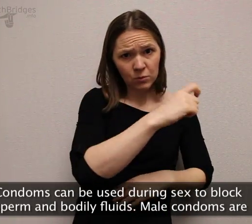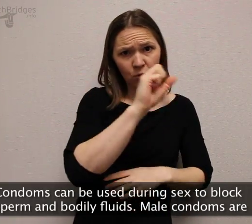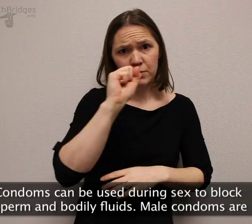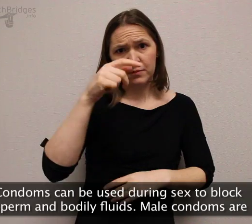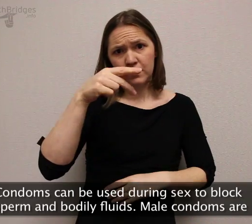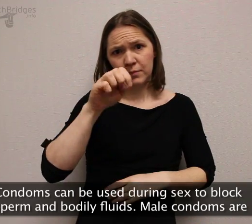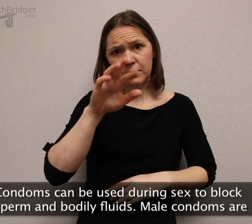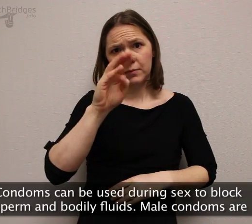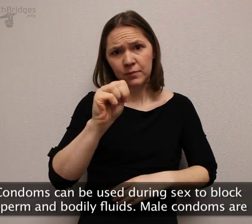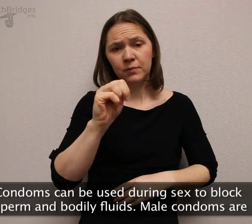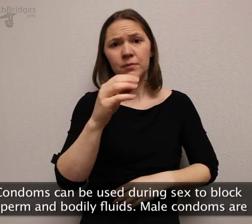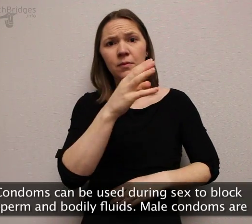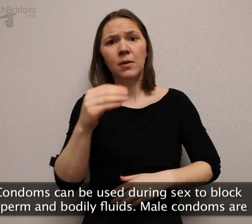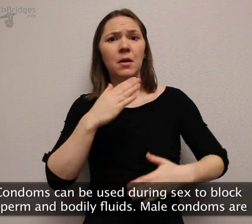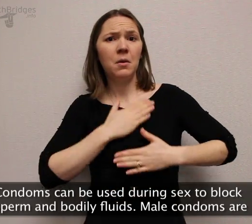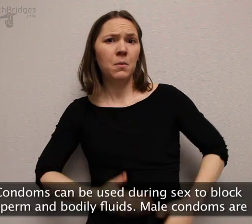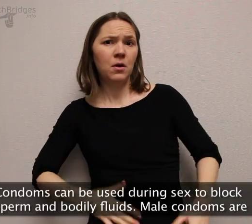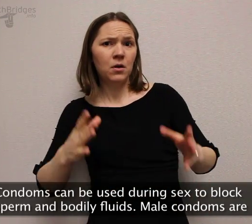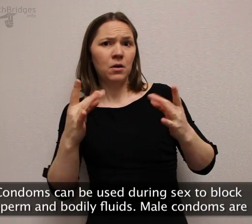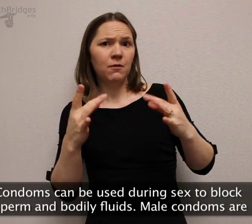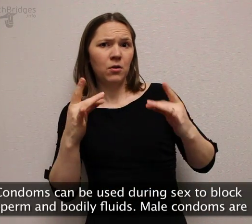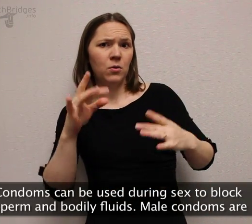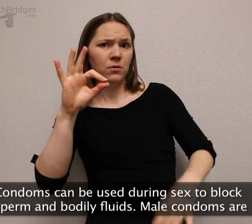sperm and bodily fluids.